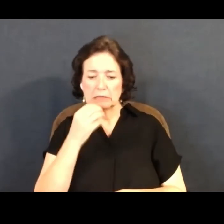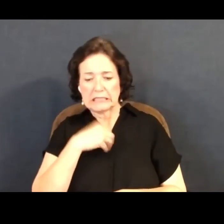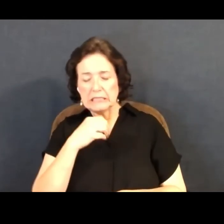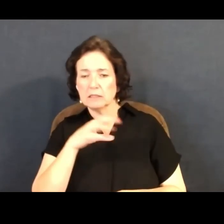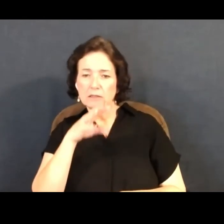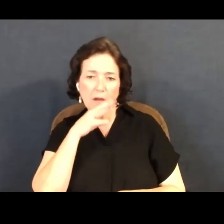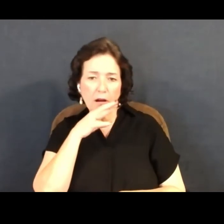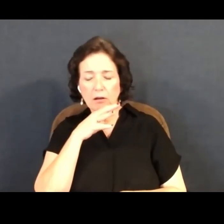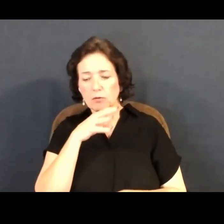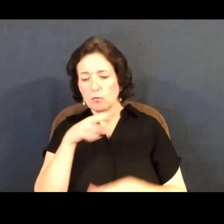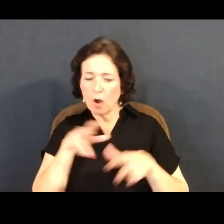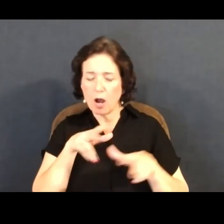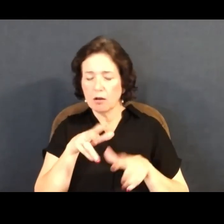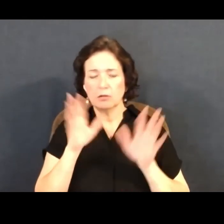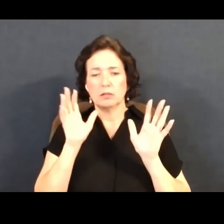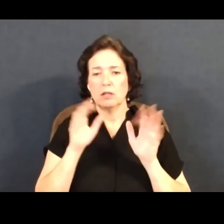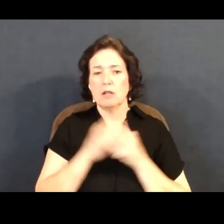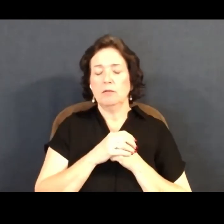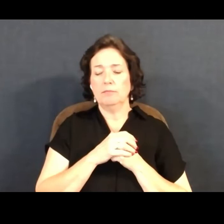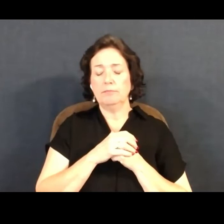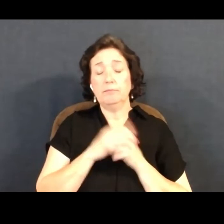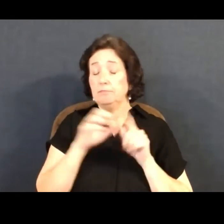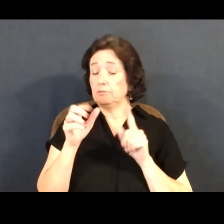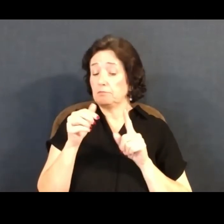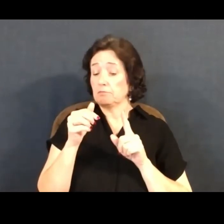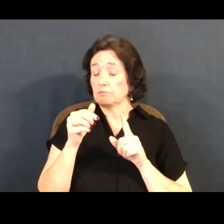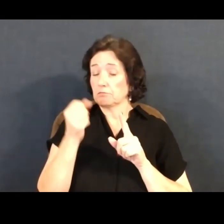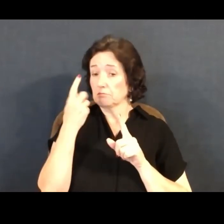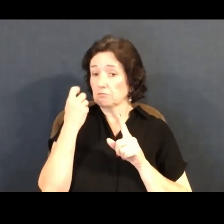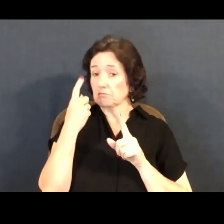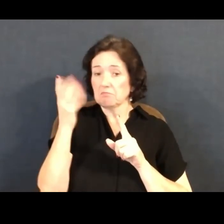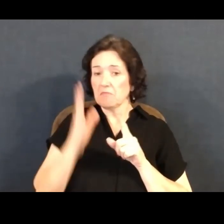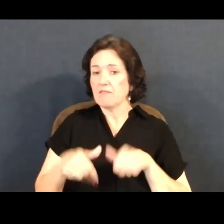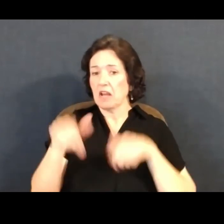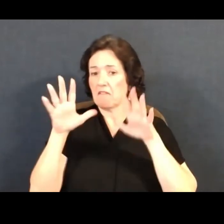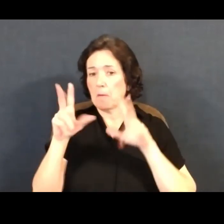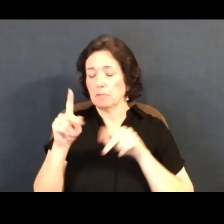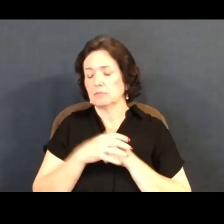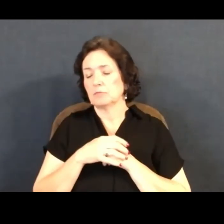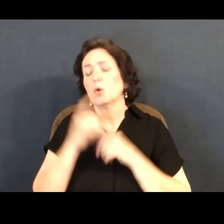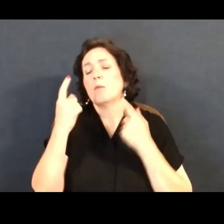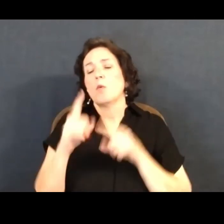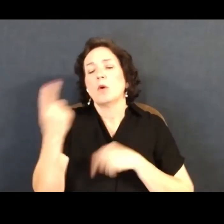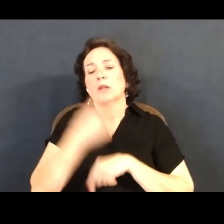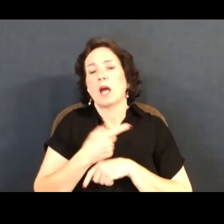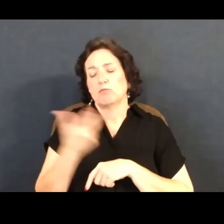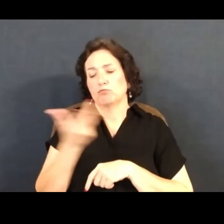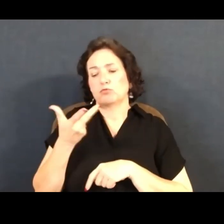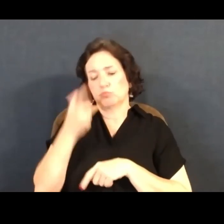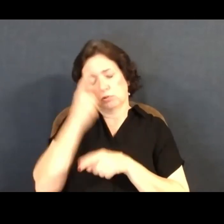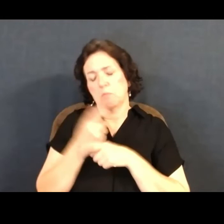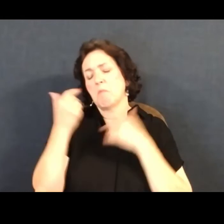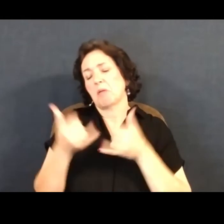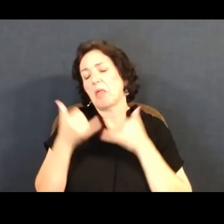up. One afternoon, we were sitting there and we were playing actually in the front yard. My brothers and I, we'd been sitting on a step and we were out there